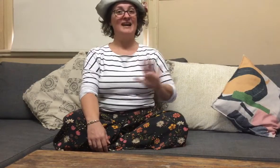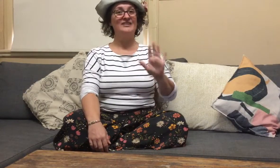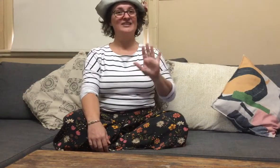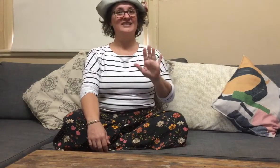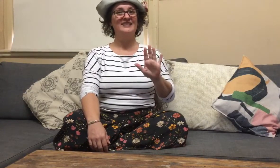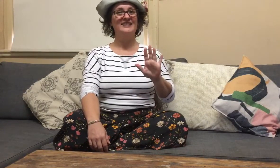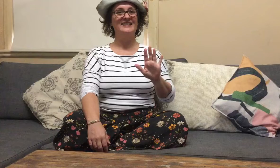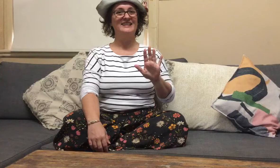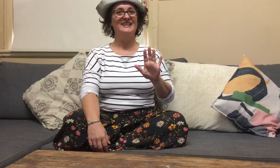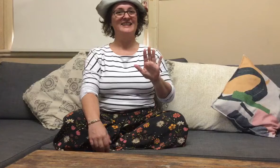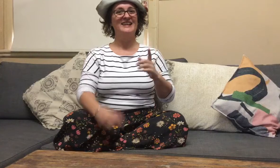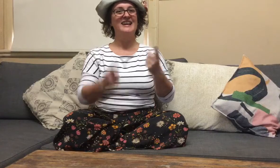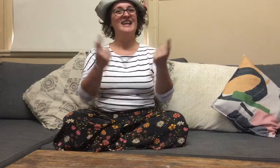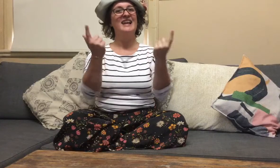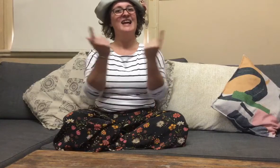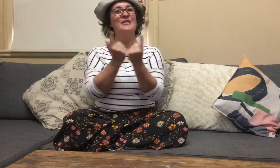about a thing.